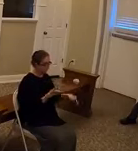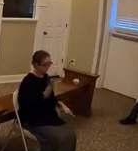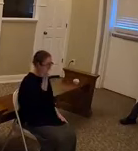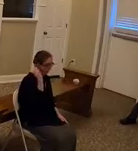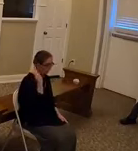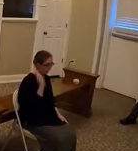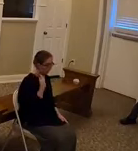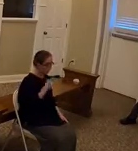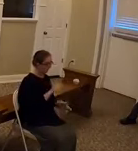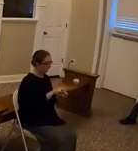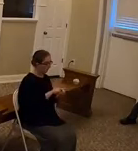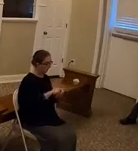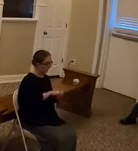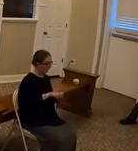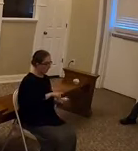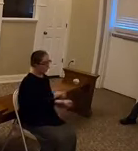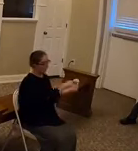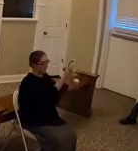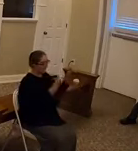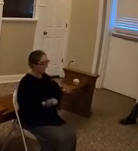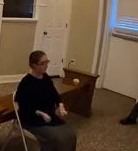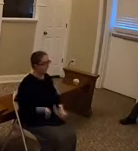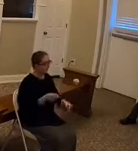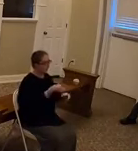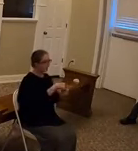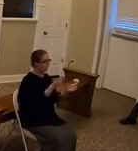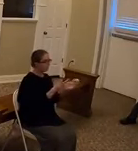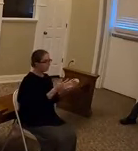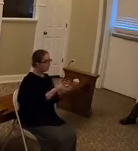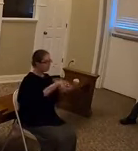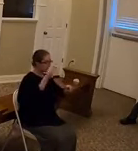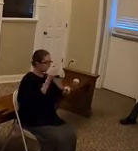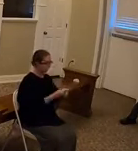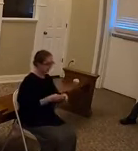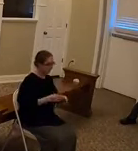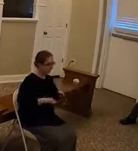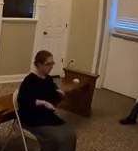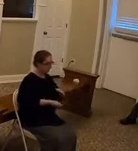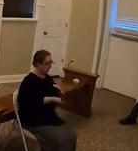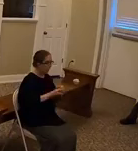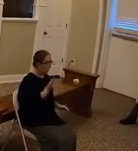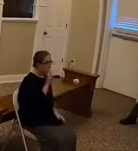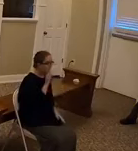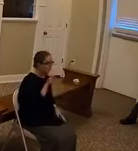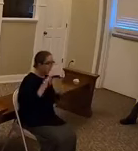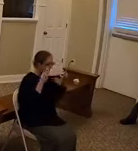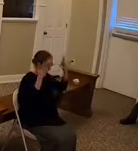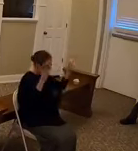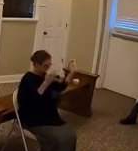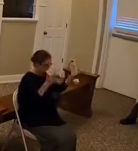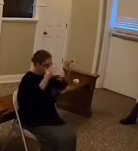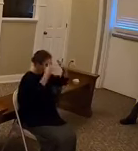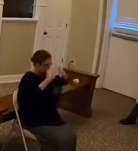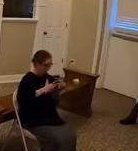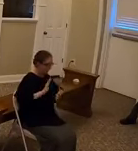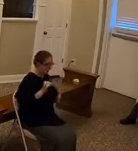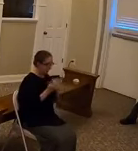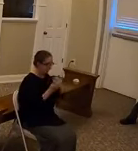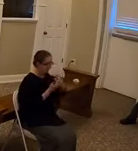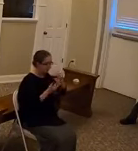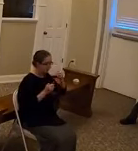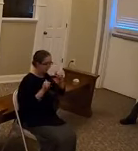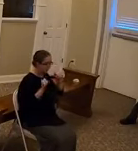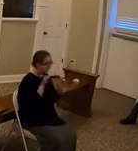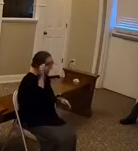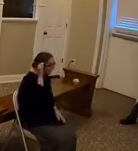wrong. And then we baptize you in Jesus' name under the water. Hallelujah. You're covered by the blood.